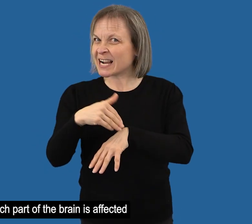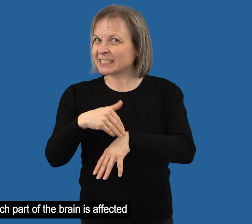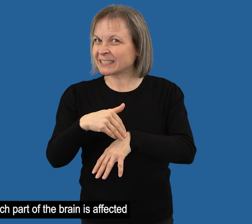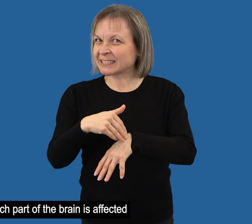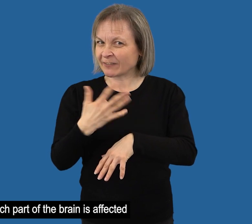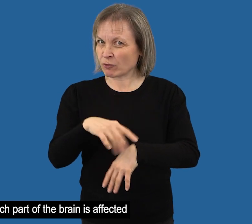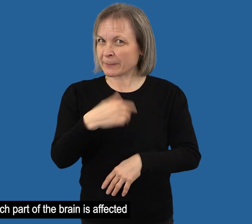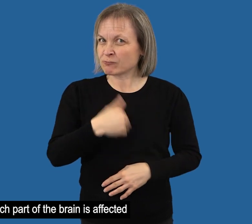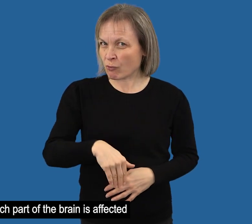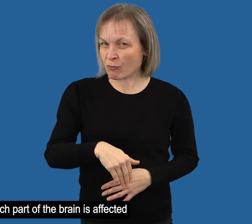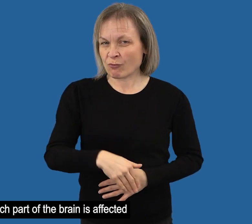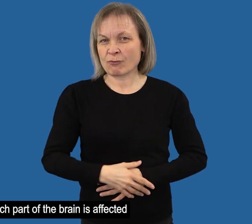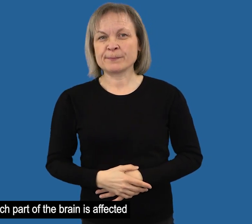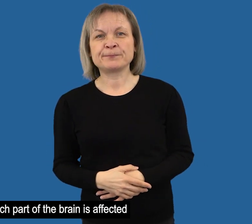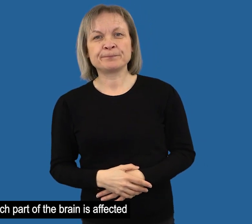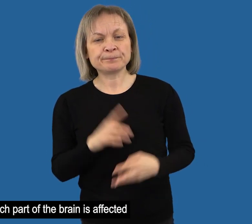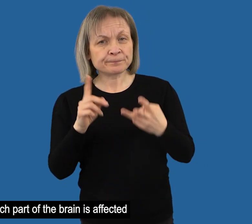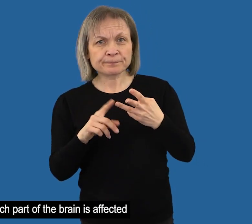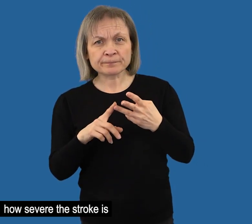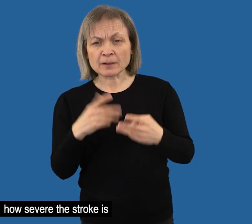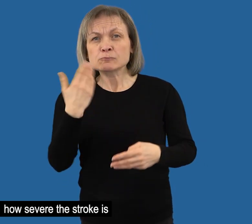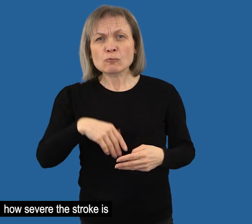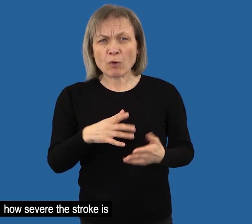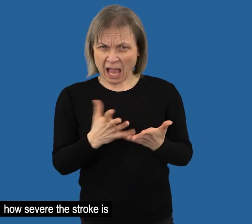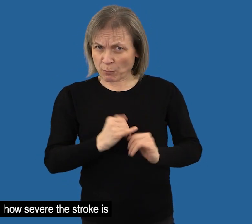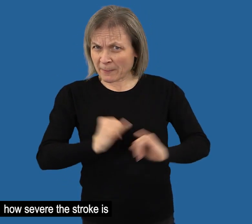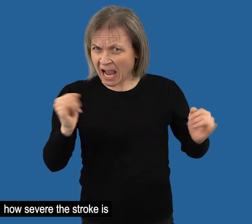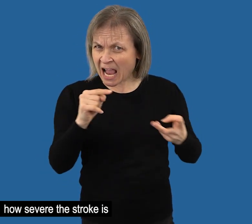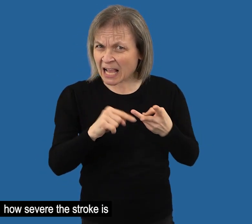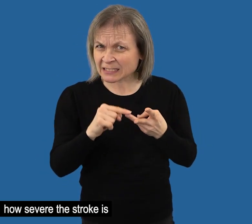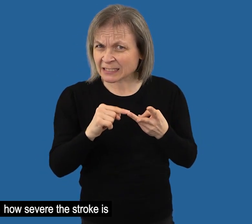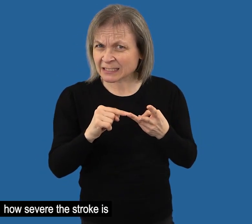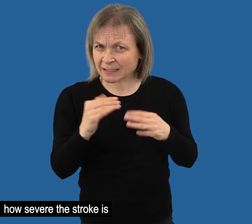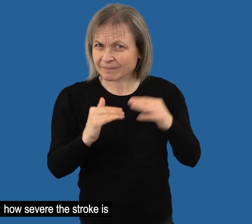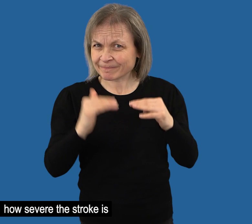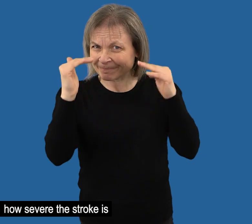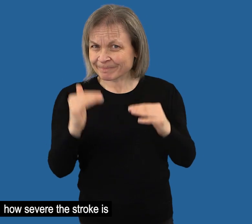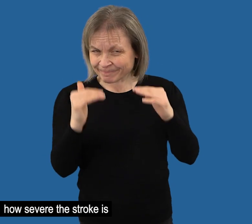Which part of the brain is affected? How severe the stroke is.